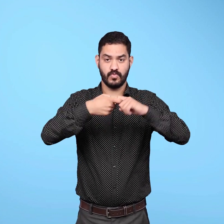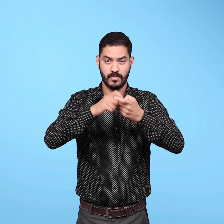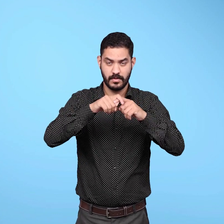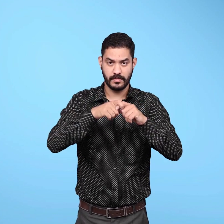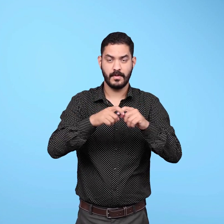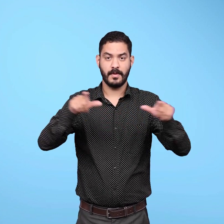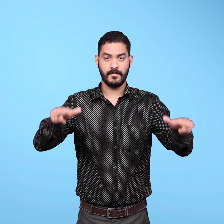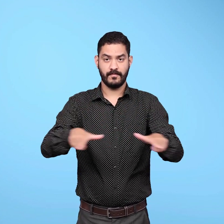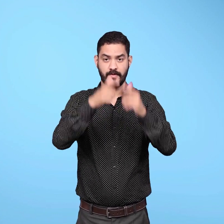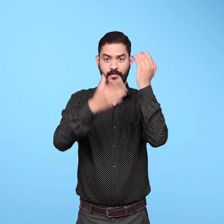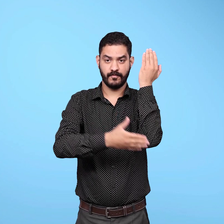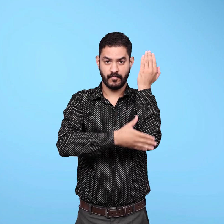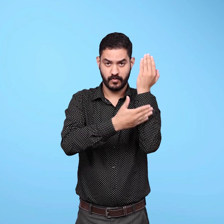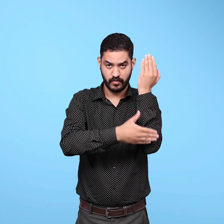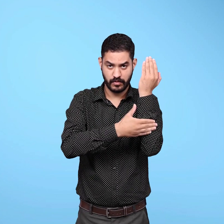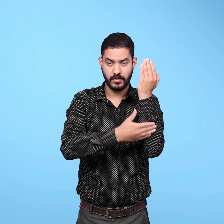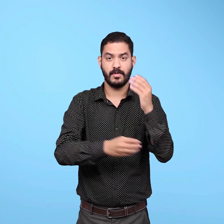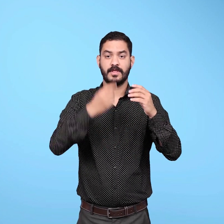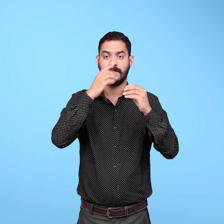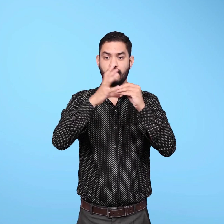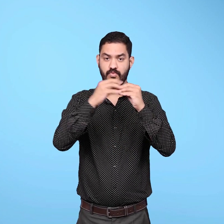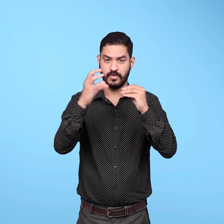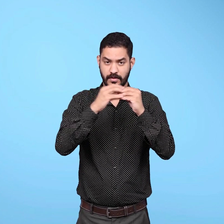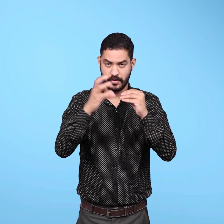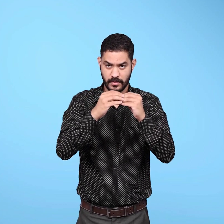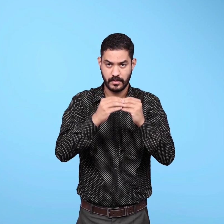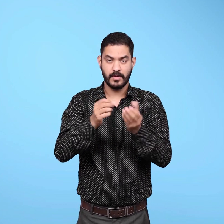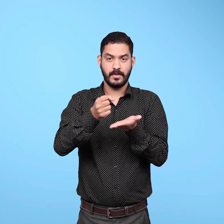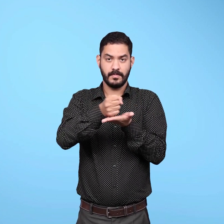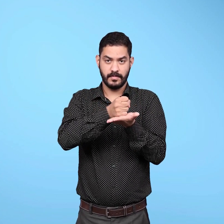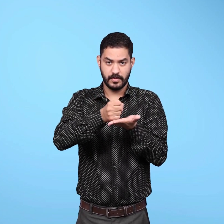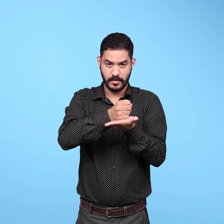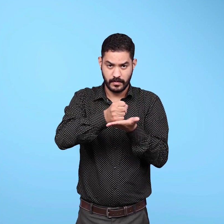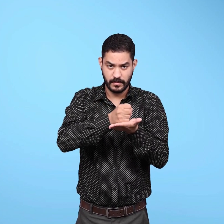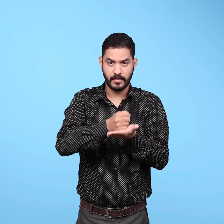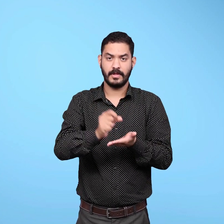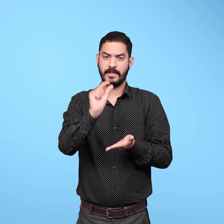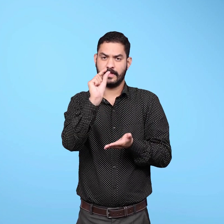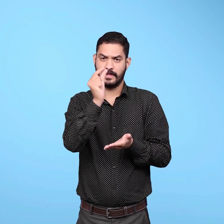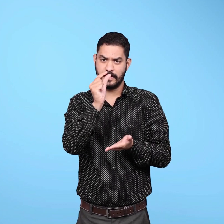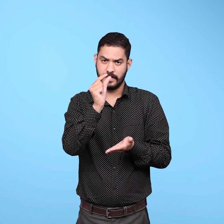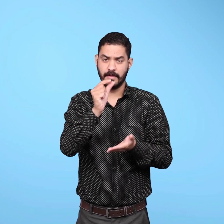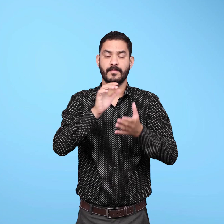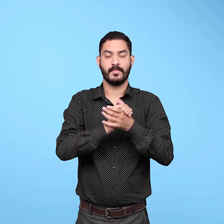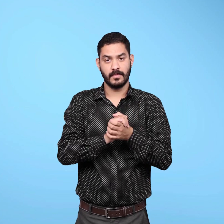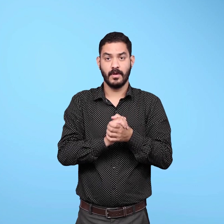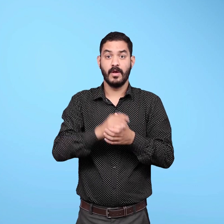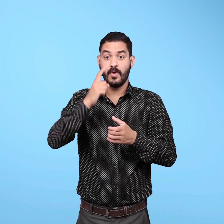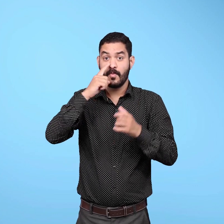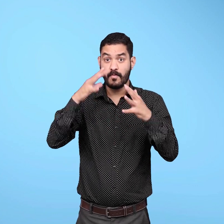Widows, young women who are differently abled, nuns, mothers of courtesans, retired women servants of